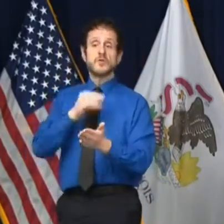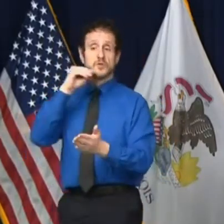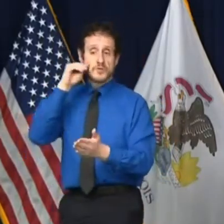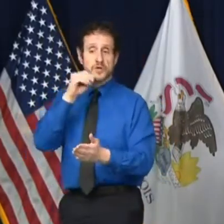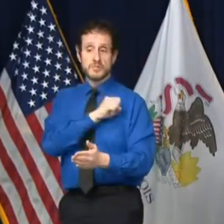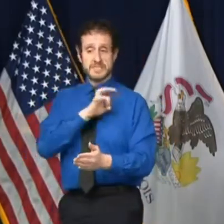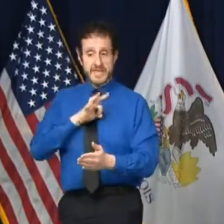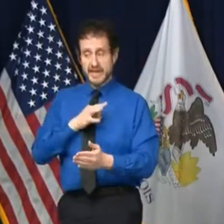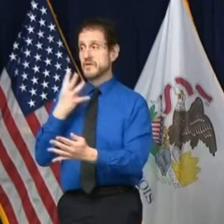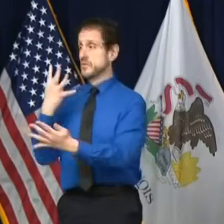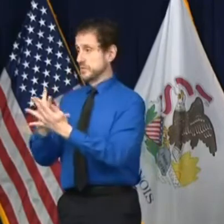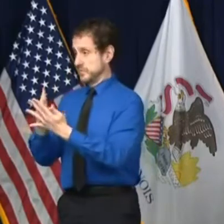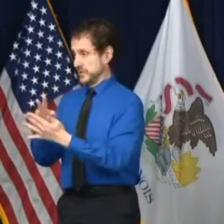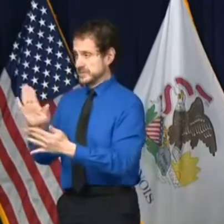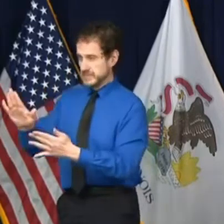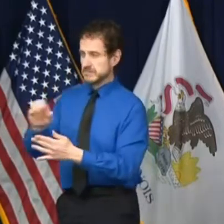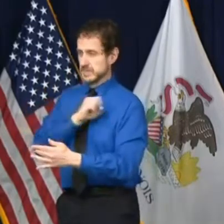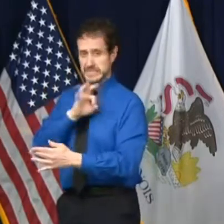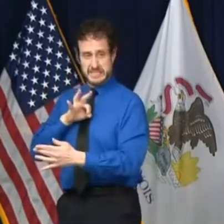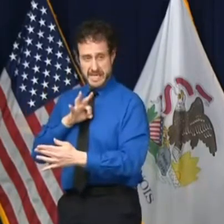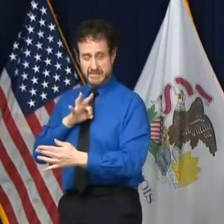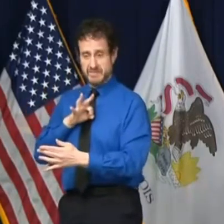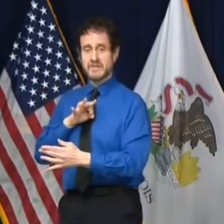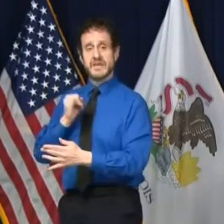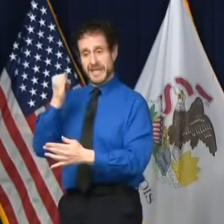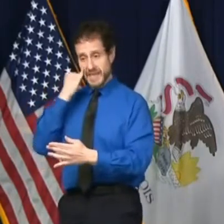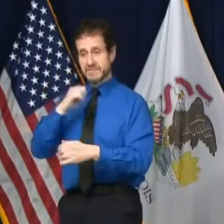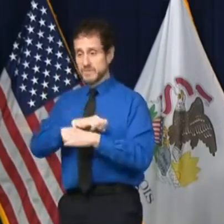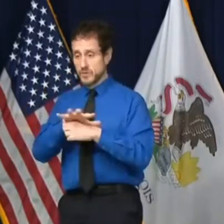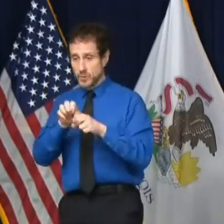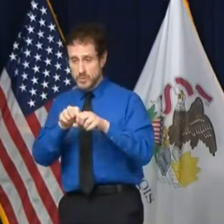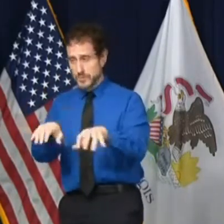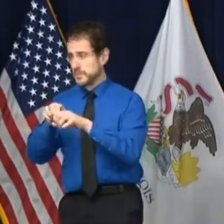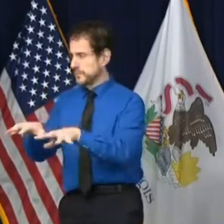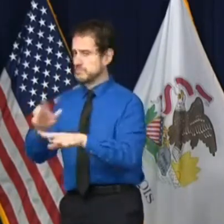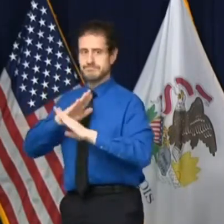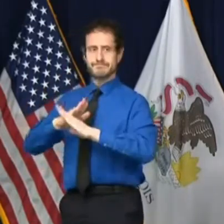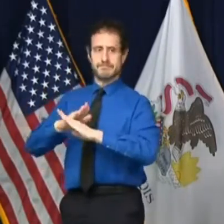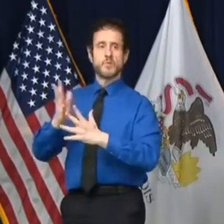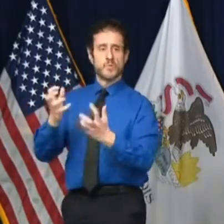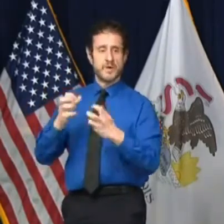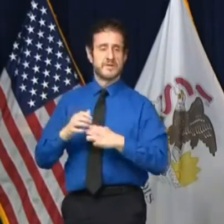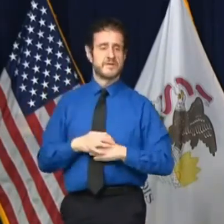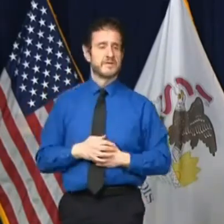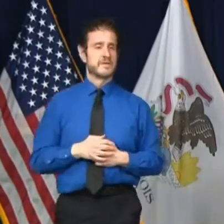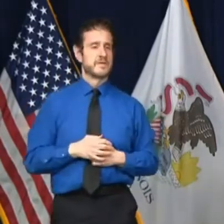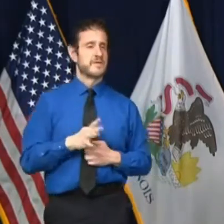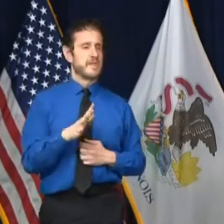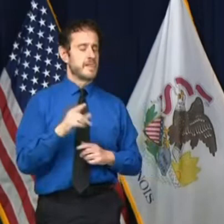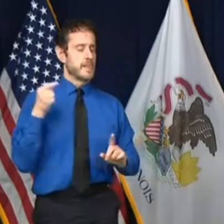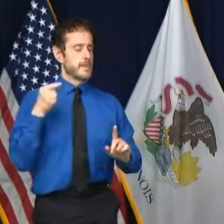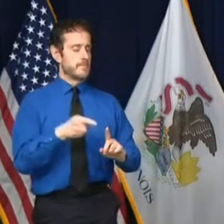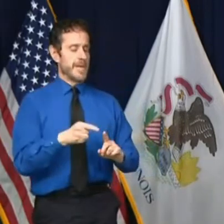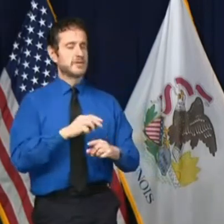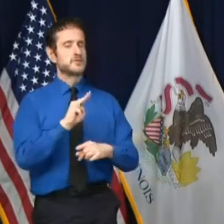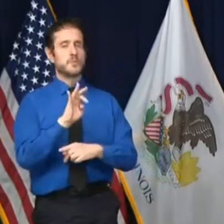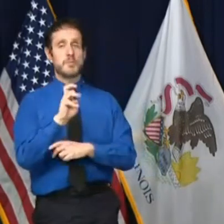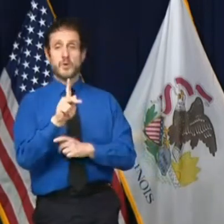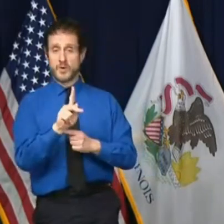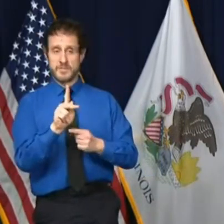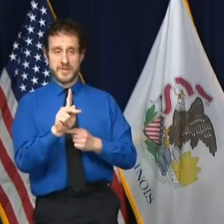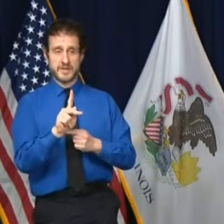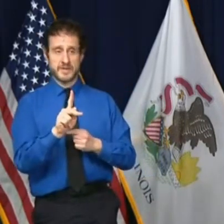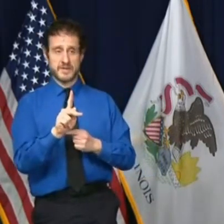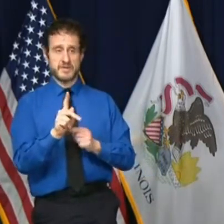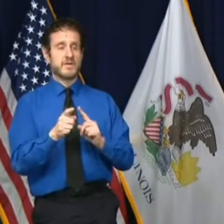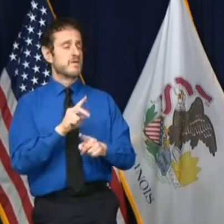and even in our prisons, the staffs in our prisons as well. Question, it circles back to McCormick Place from Charlie Wojciechowski